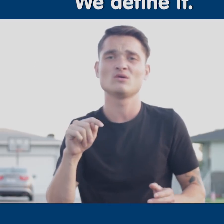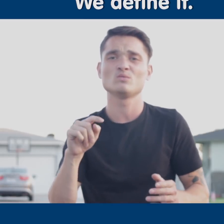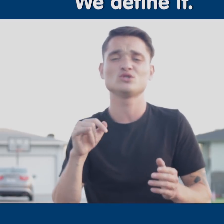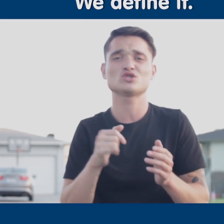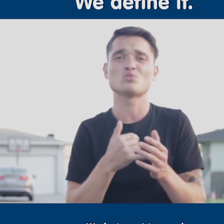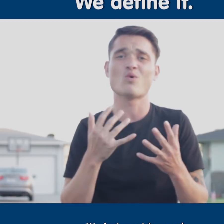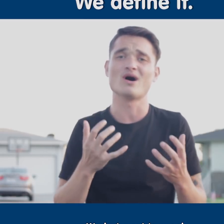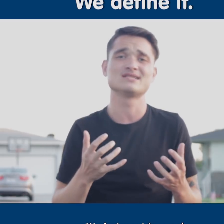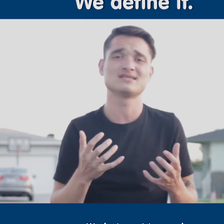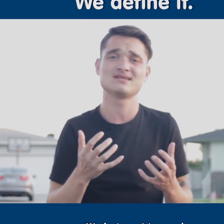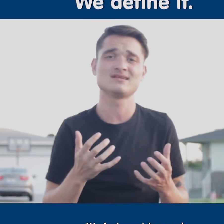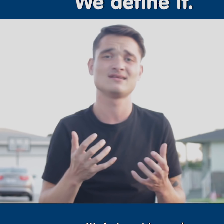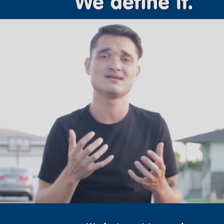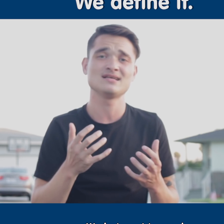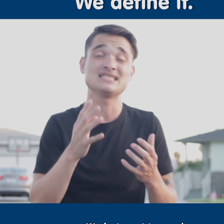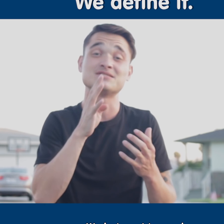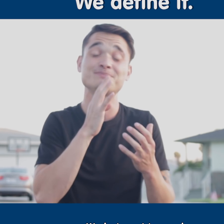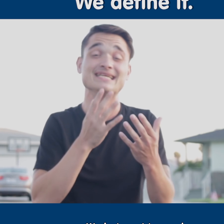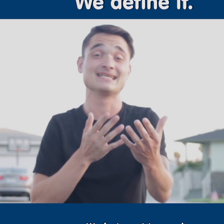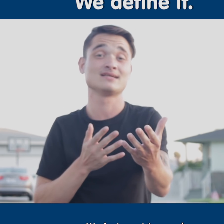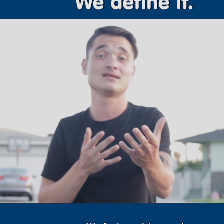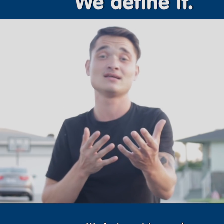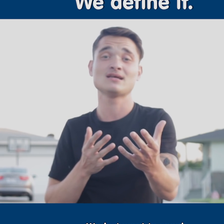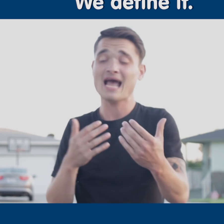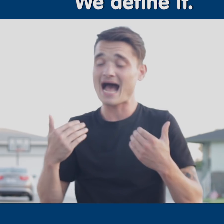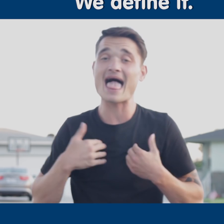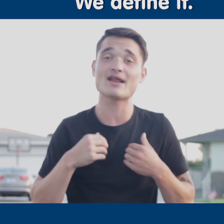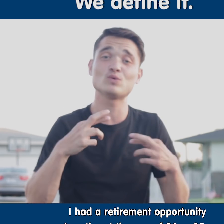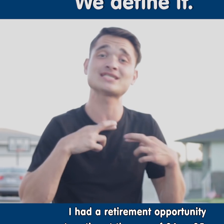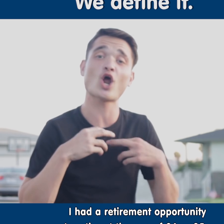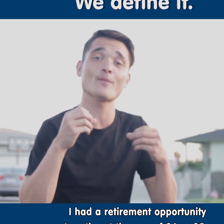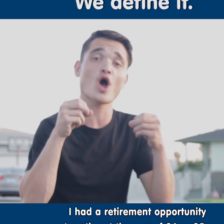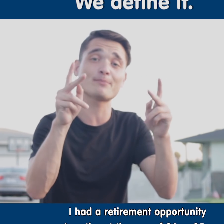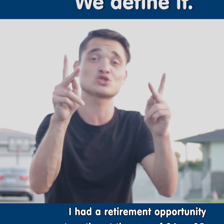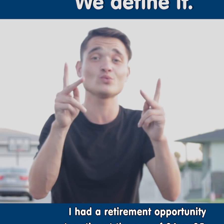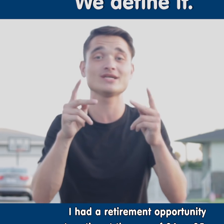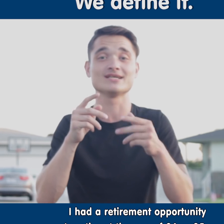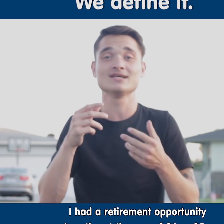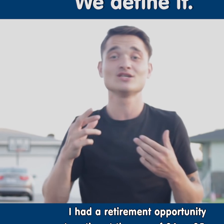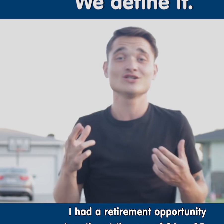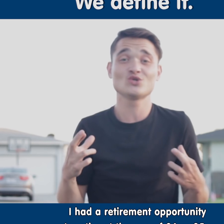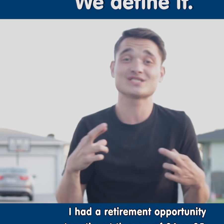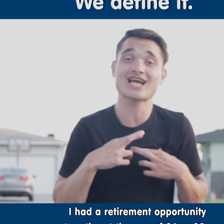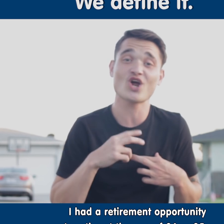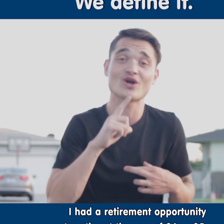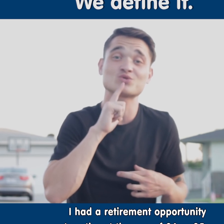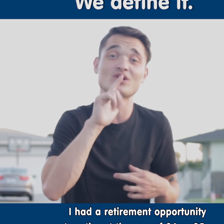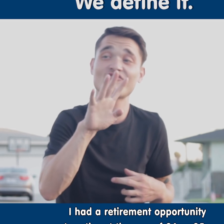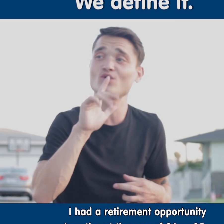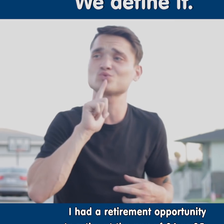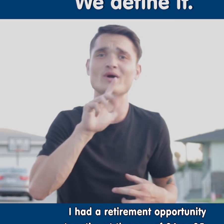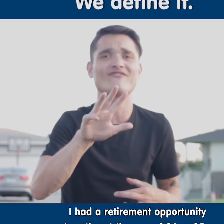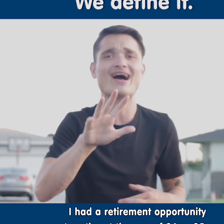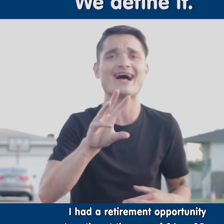We just want to speak. I had a retirement opportunity to retire at the age of 24 or